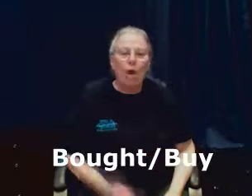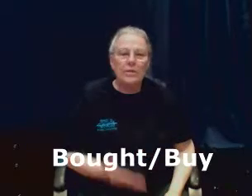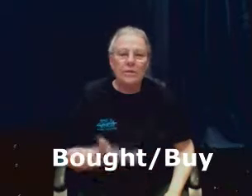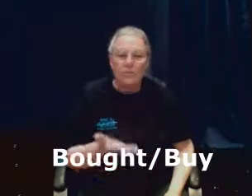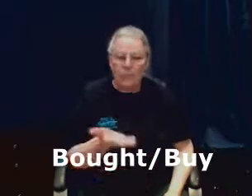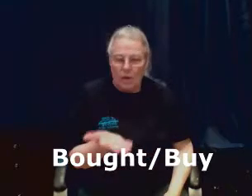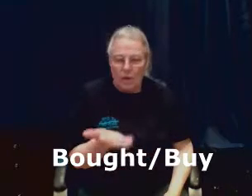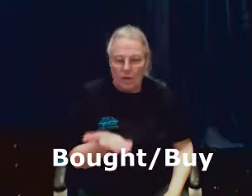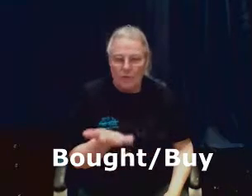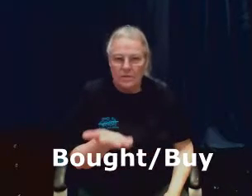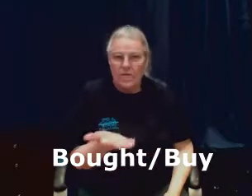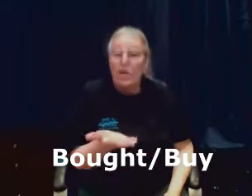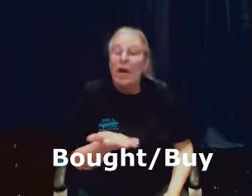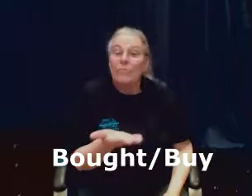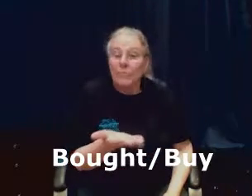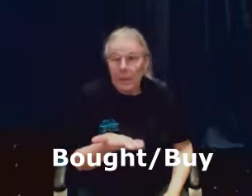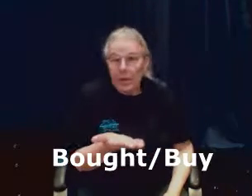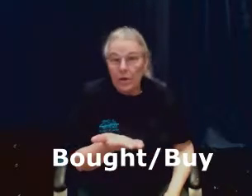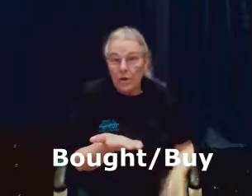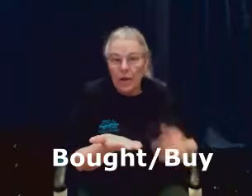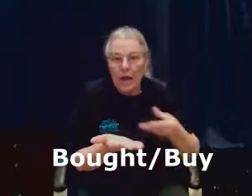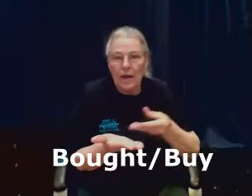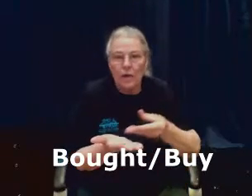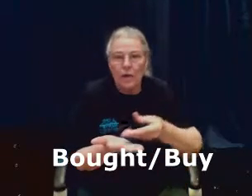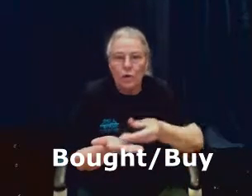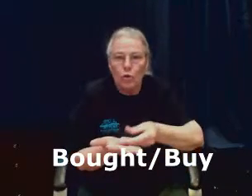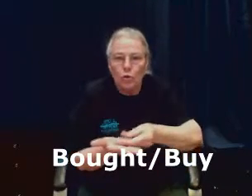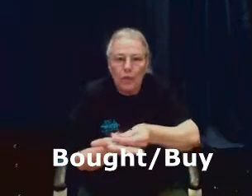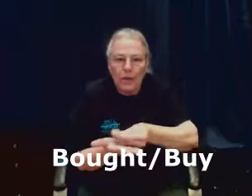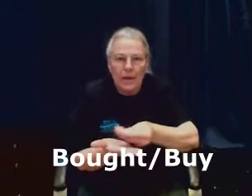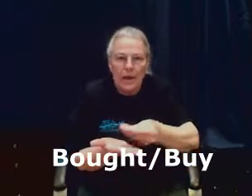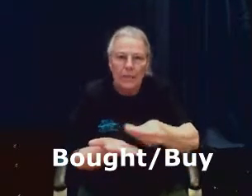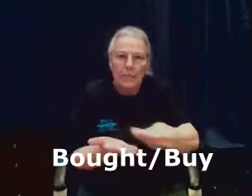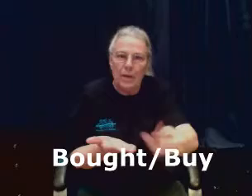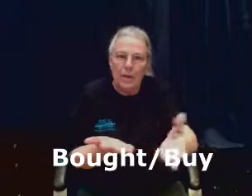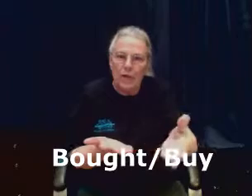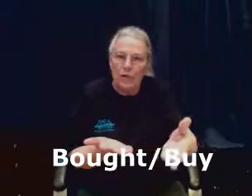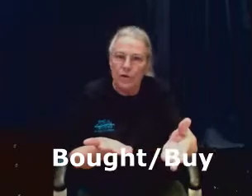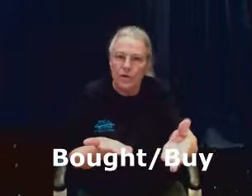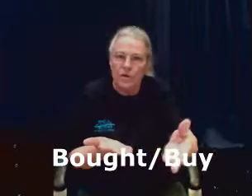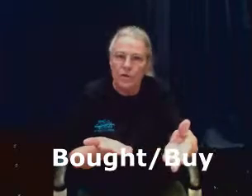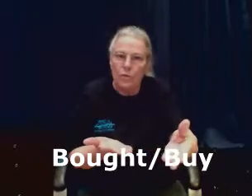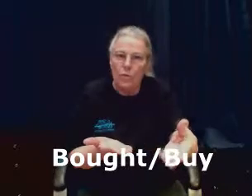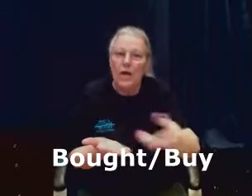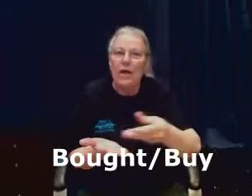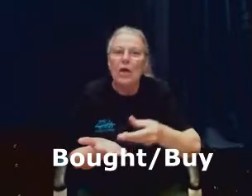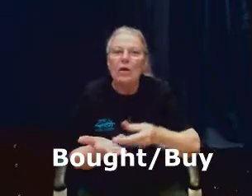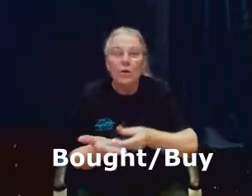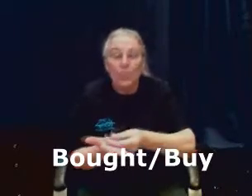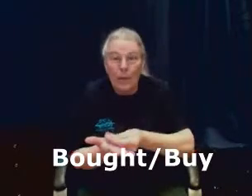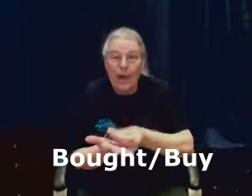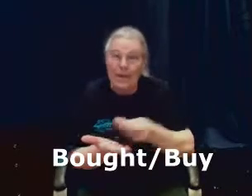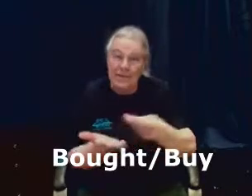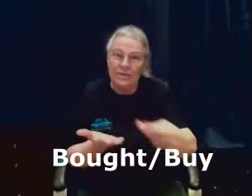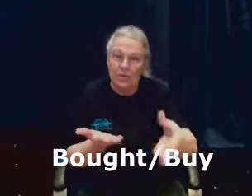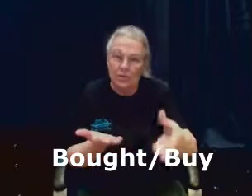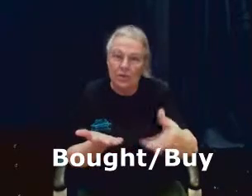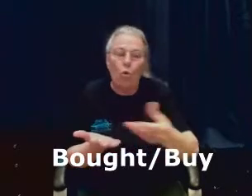Bought, it's like you have money in your hand, you pick it up and you're giving it away. You're buying something